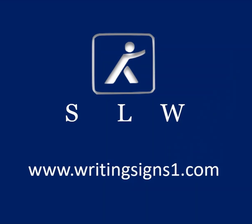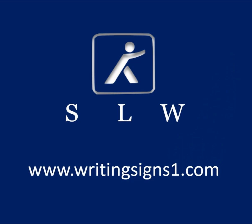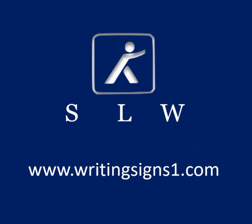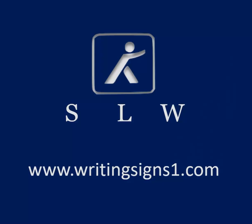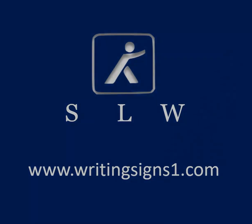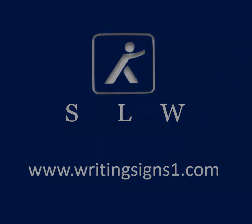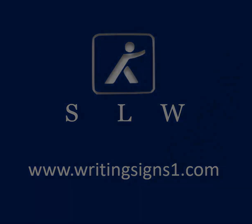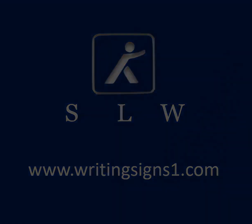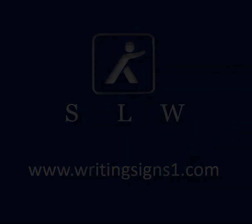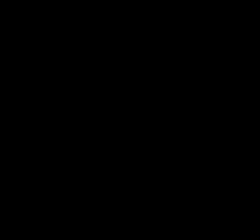oh